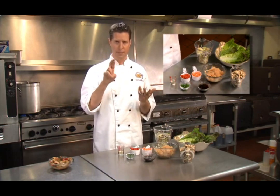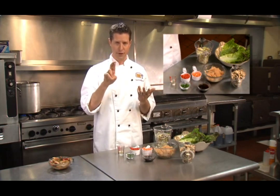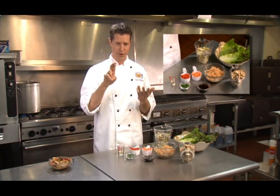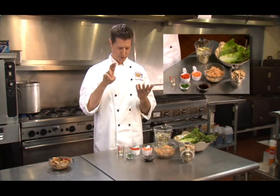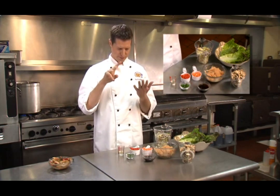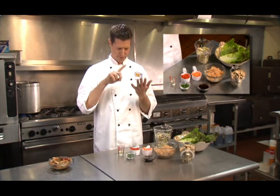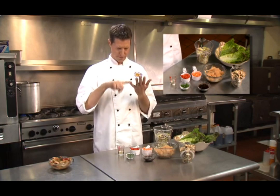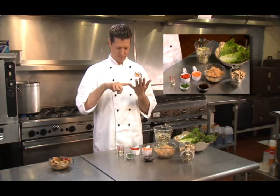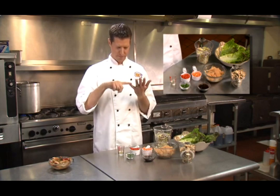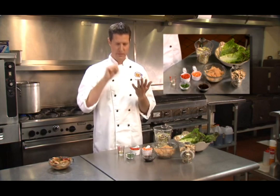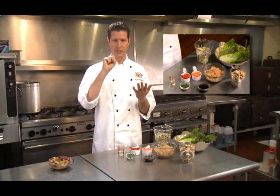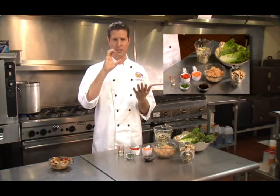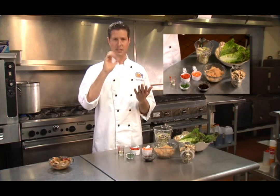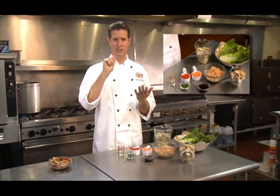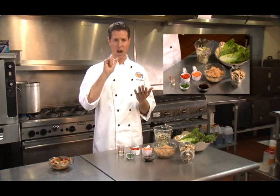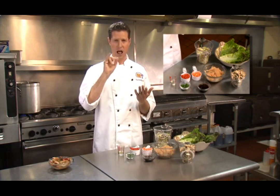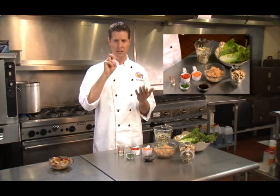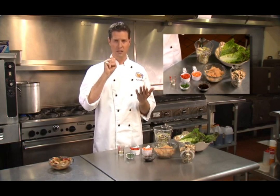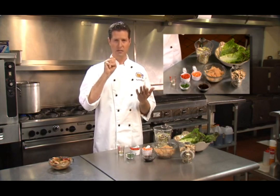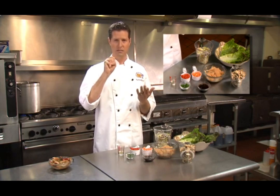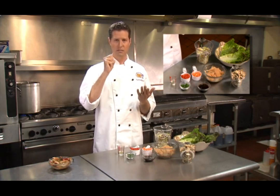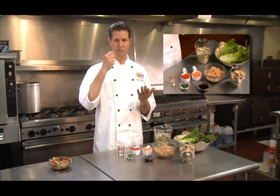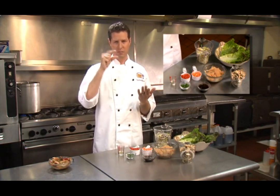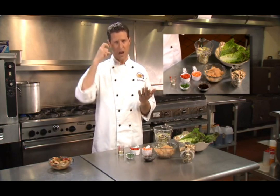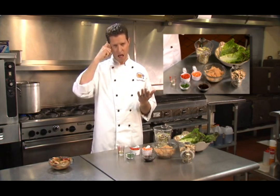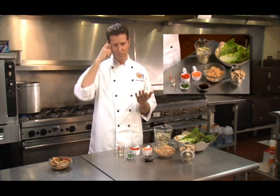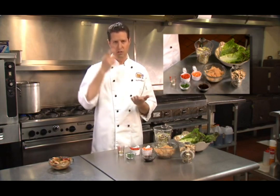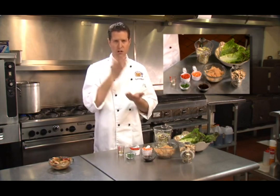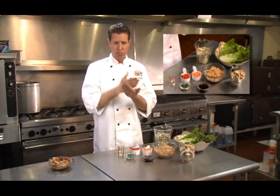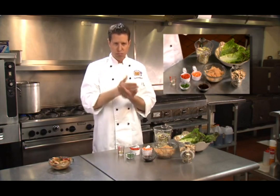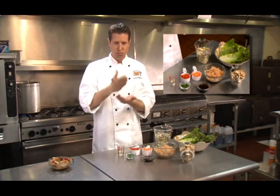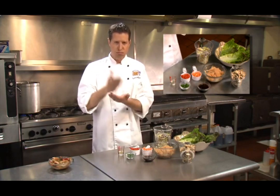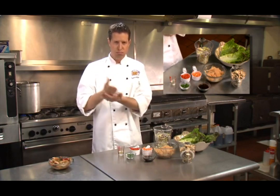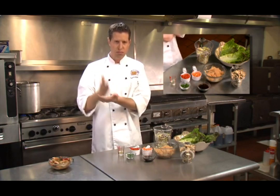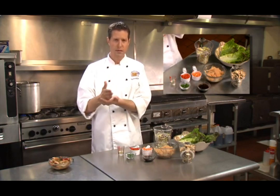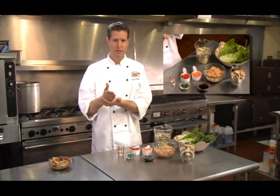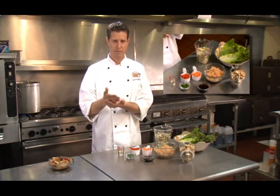peppers, and scallions, same as green onions.